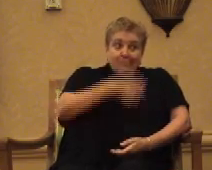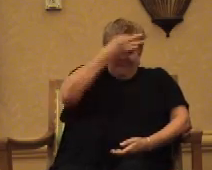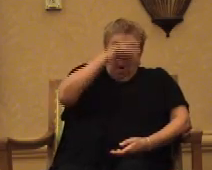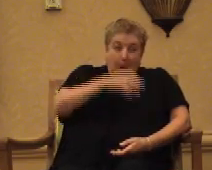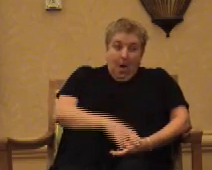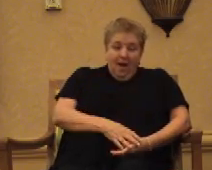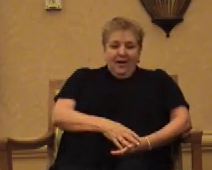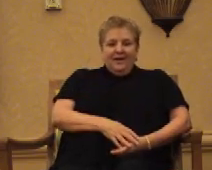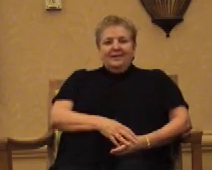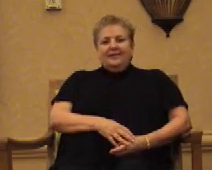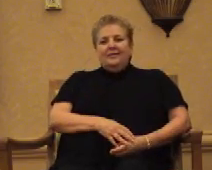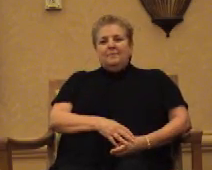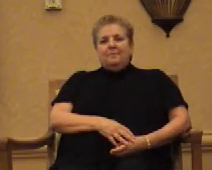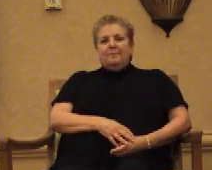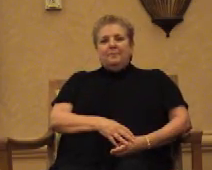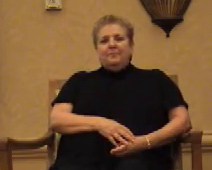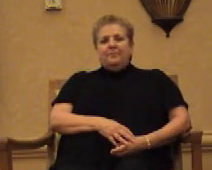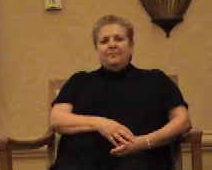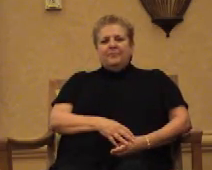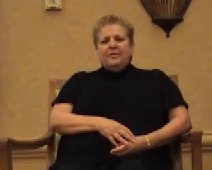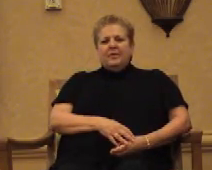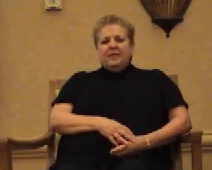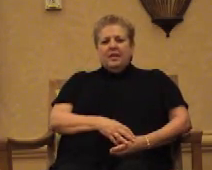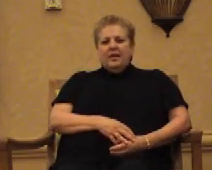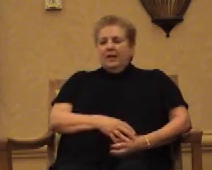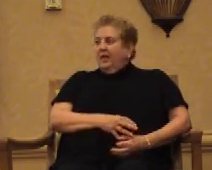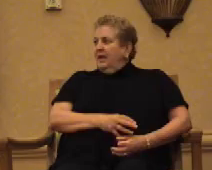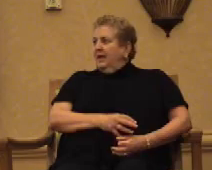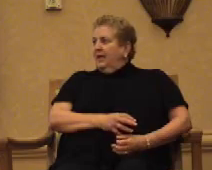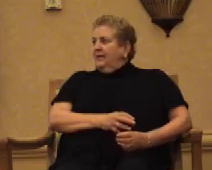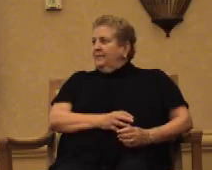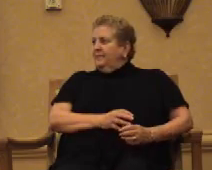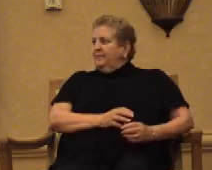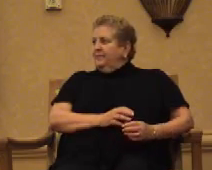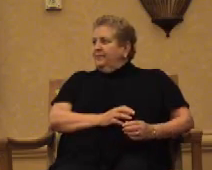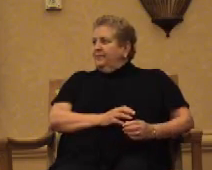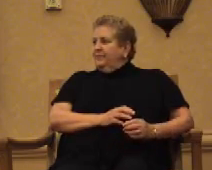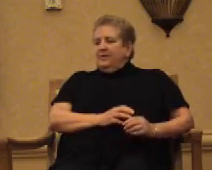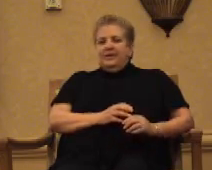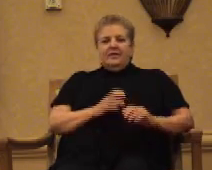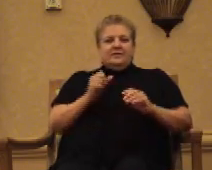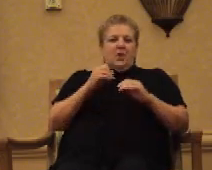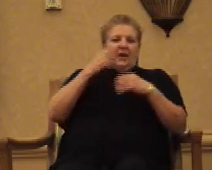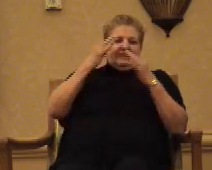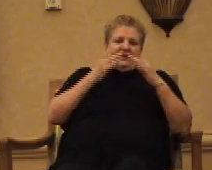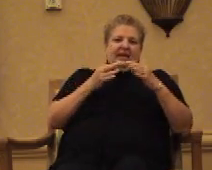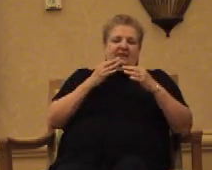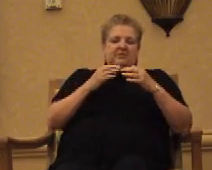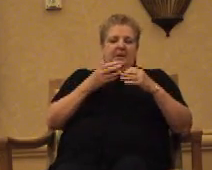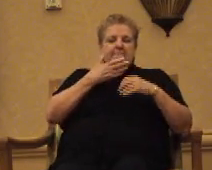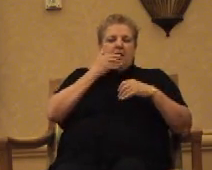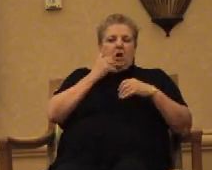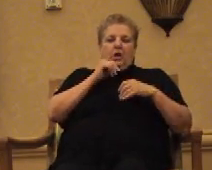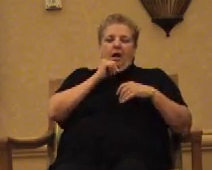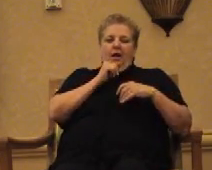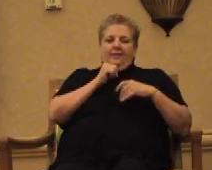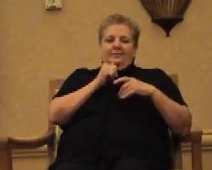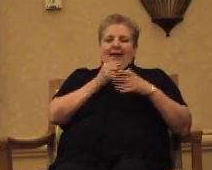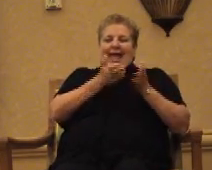"How's your score coming? How's that film?" So I just thought we'd save each other the embarrassment of this and not ask her out again. But I